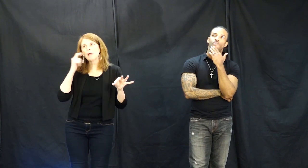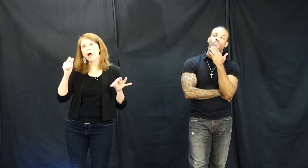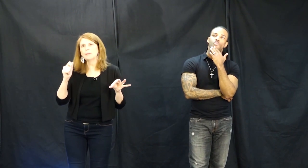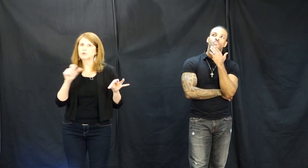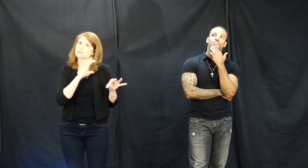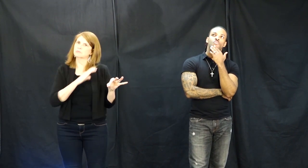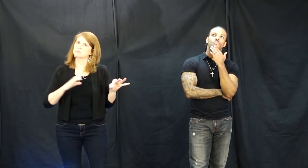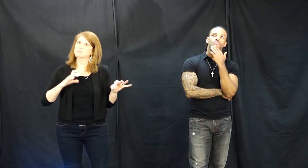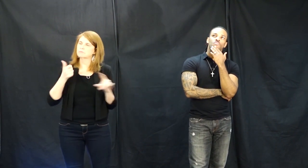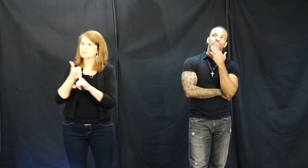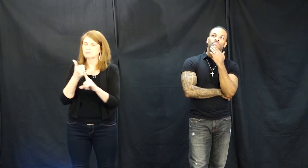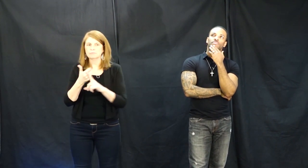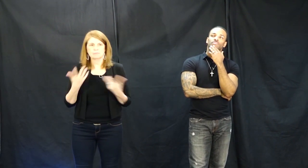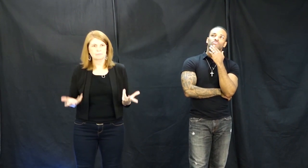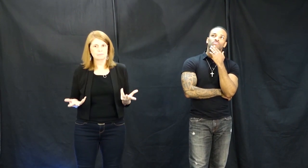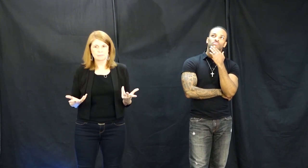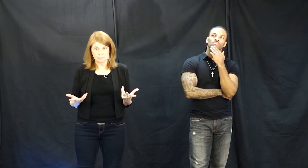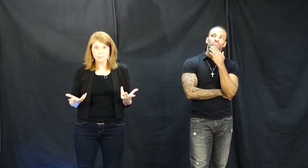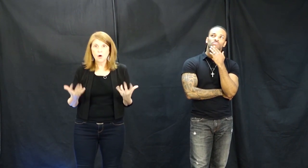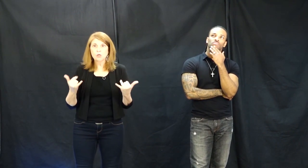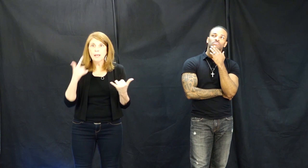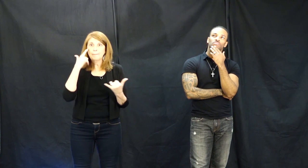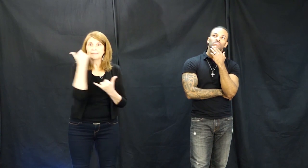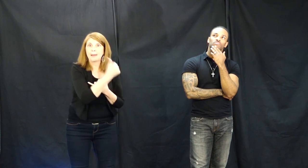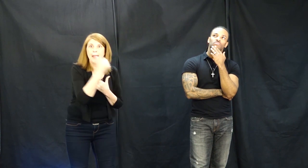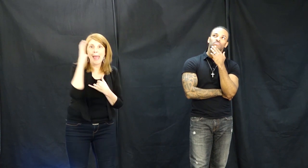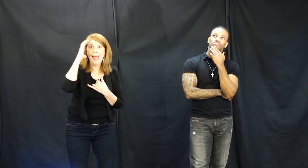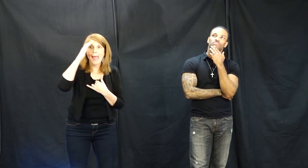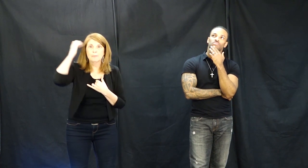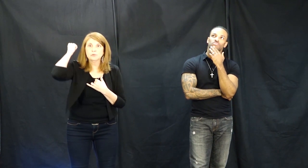to choose, if you had to choose, It's up to Hamilton. if you had to choose,